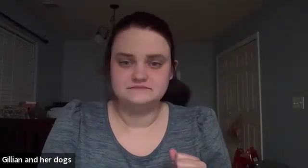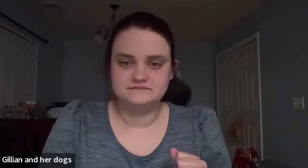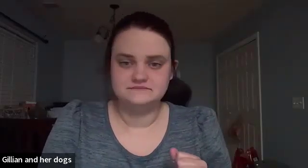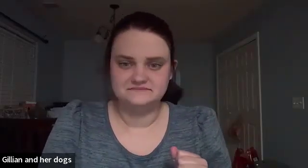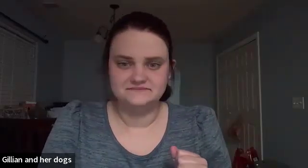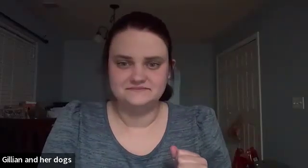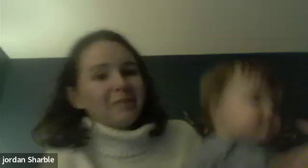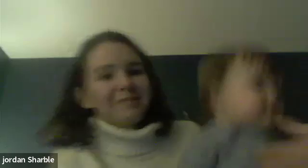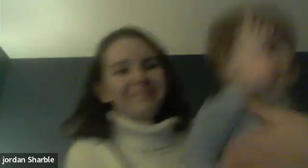oh,